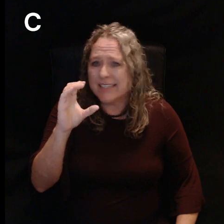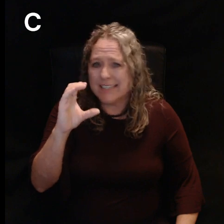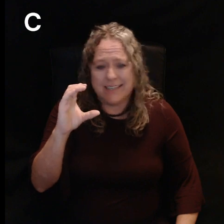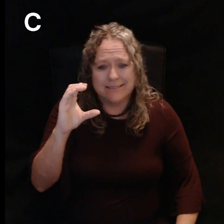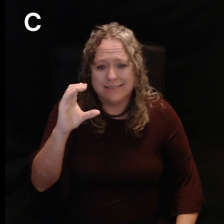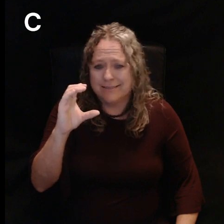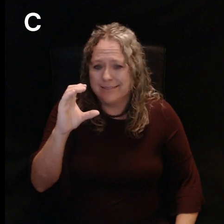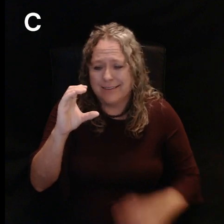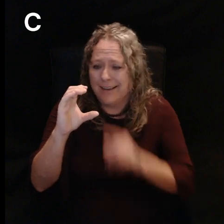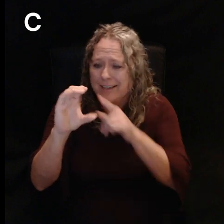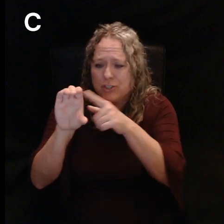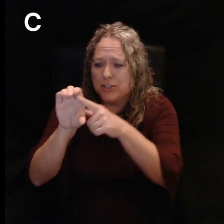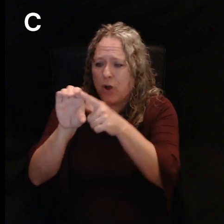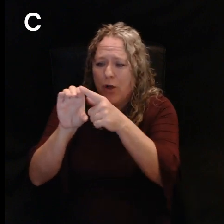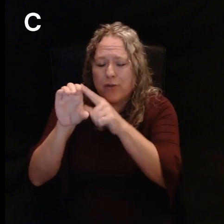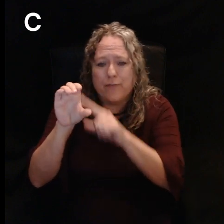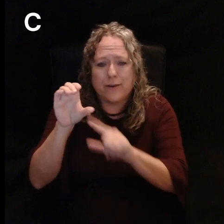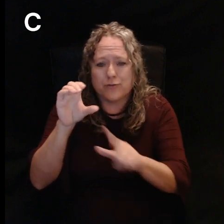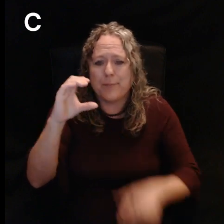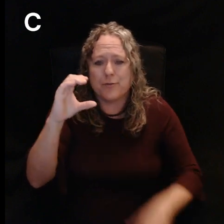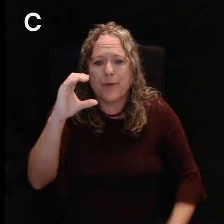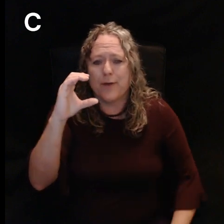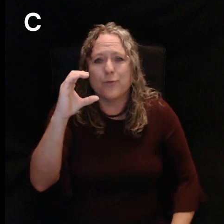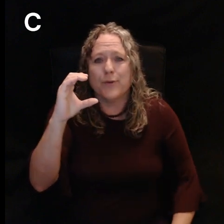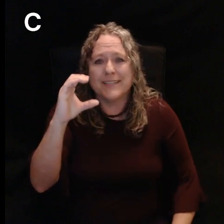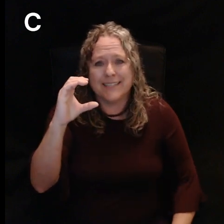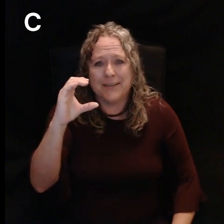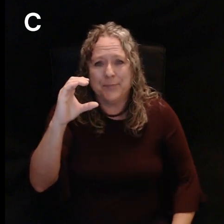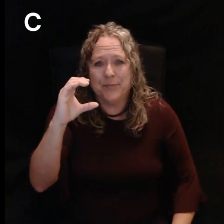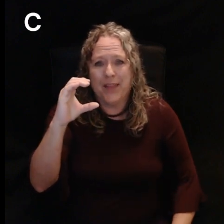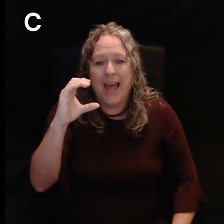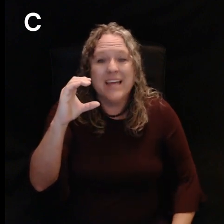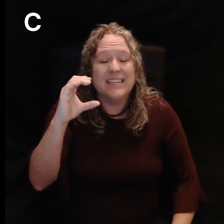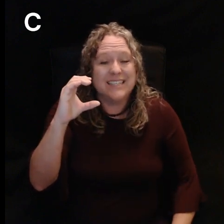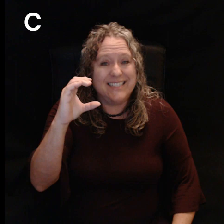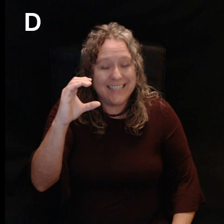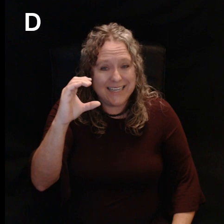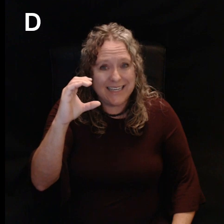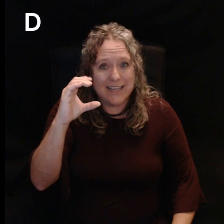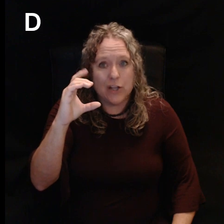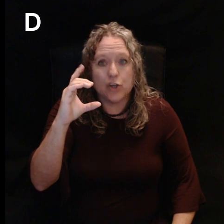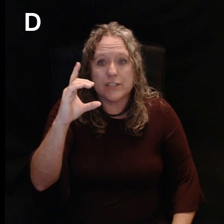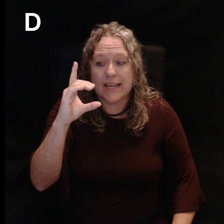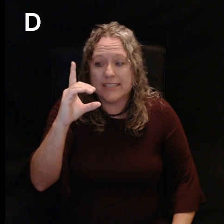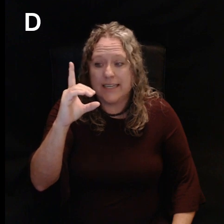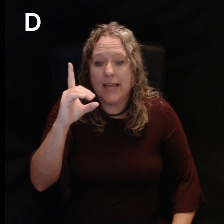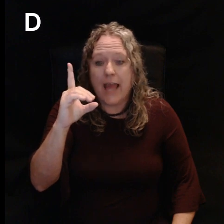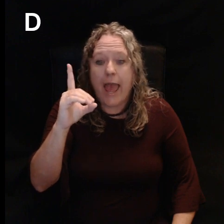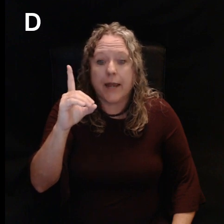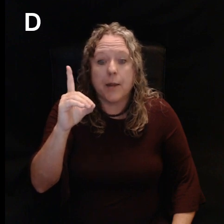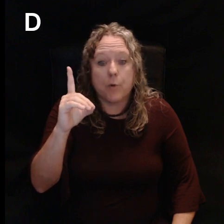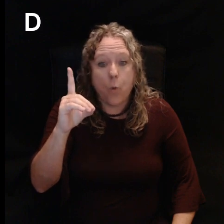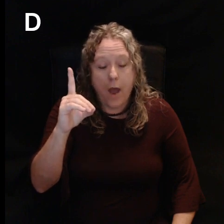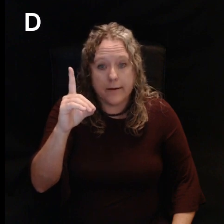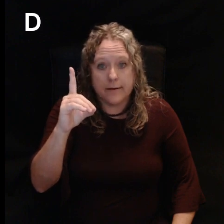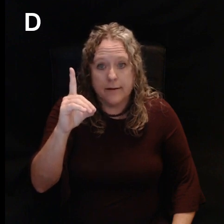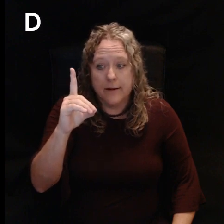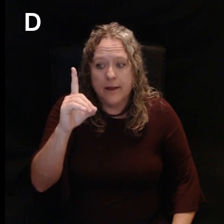C. It's just all your fingers wrapped around with a C. D looks like a D and a number 1. Except for